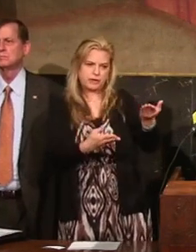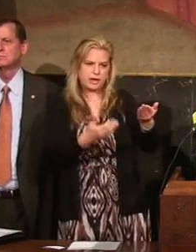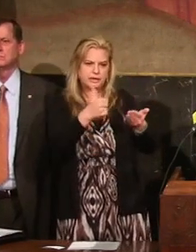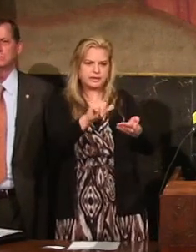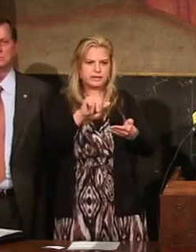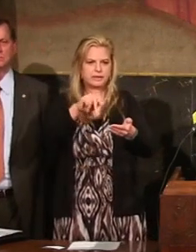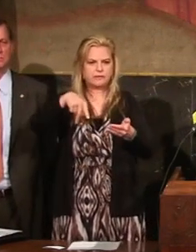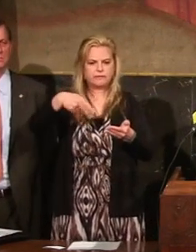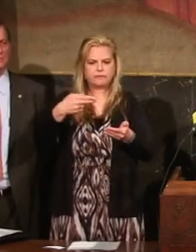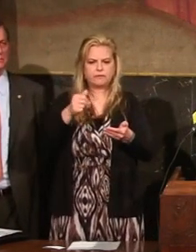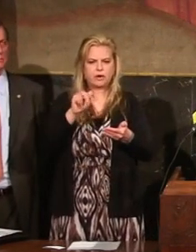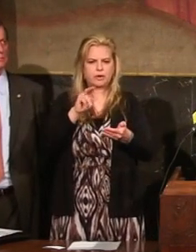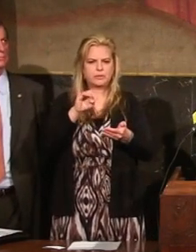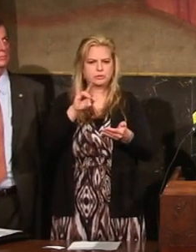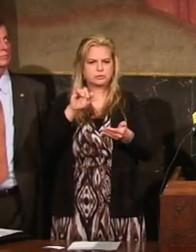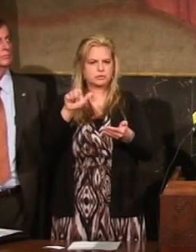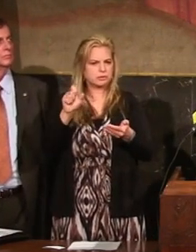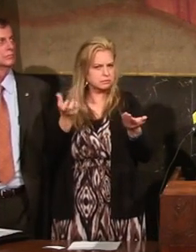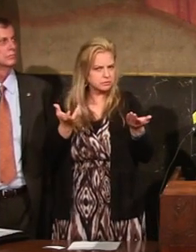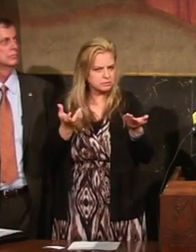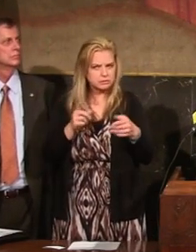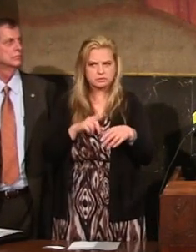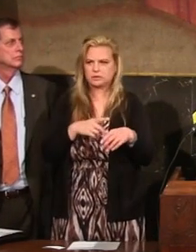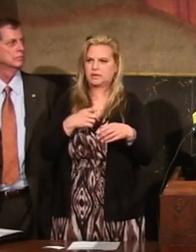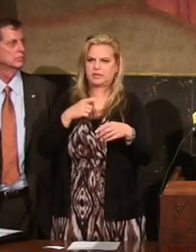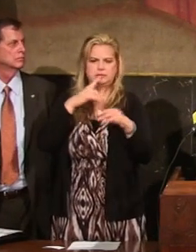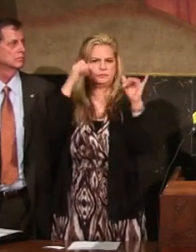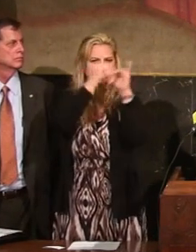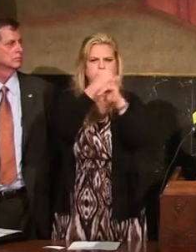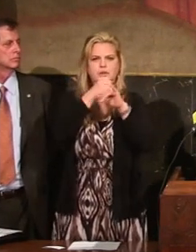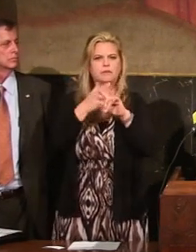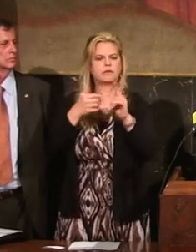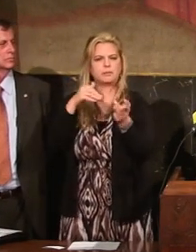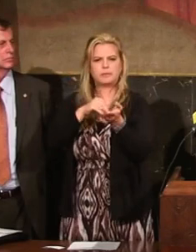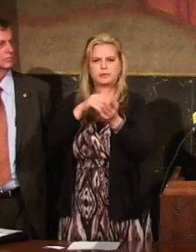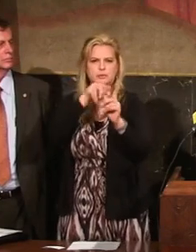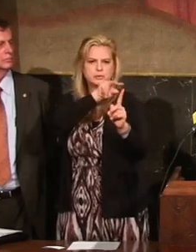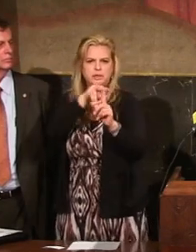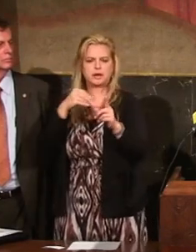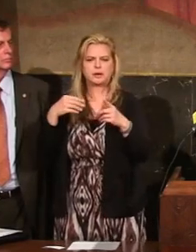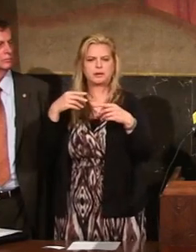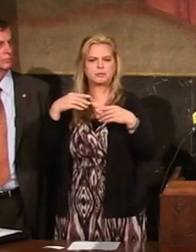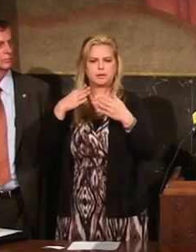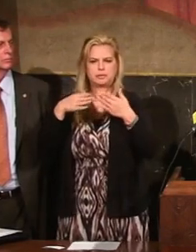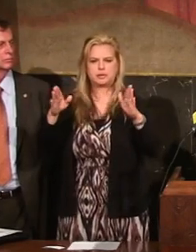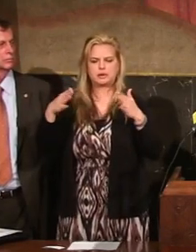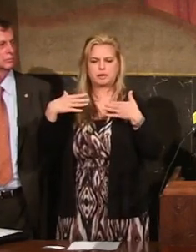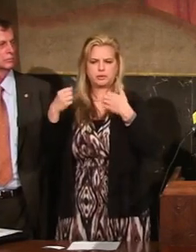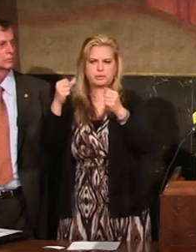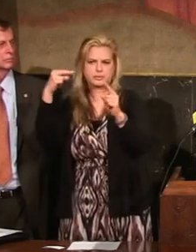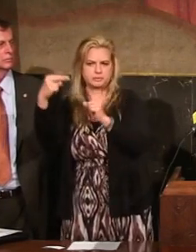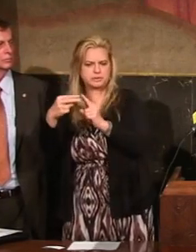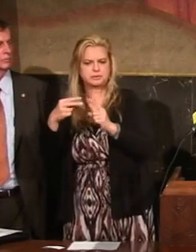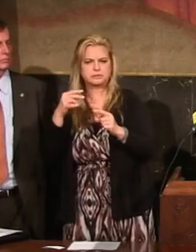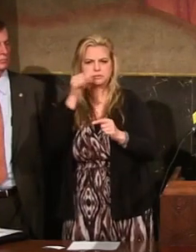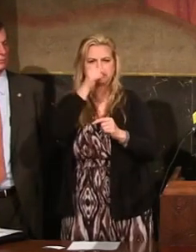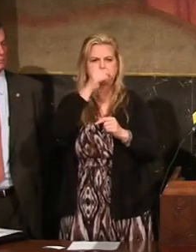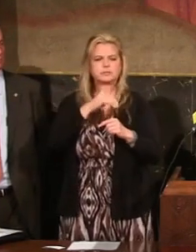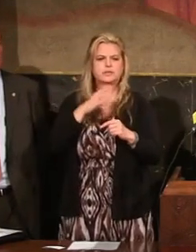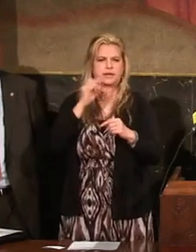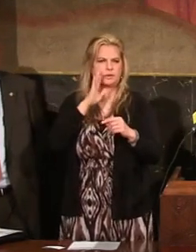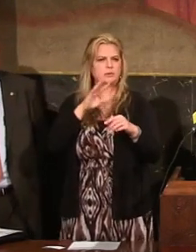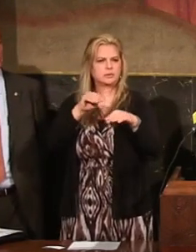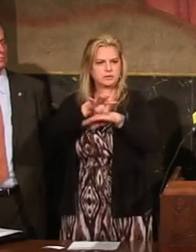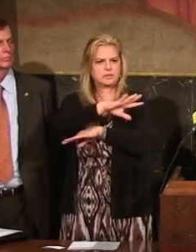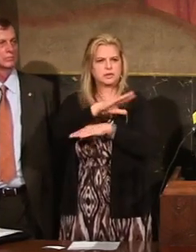wouldn't even want to contemplate and is foolhardy from a medical perspective and a public health perspective. And would